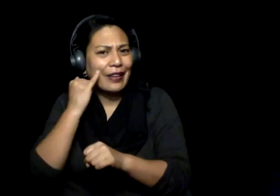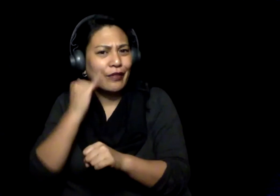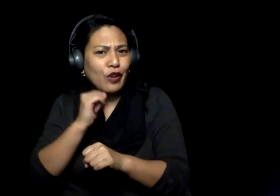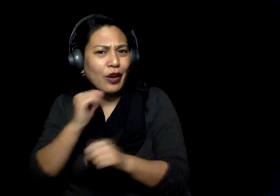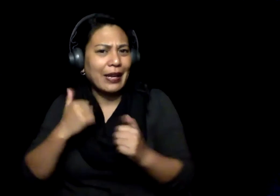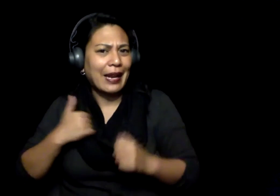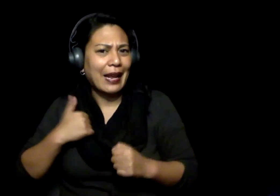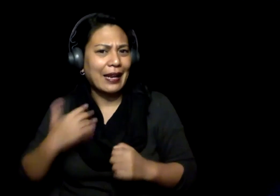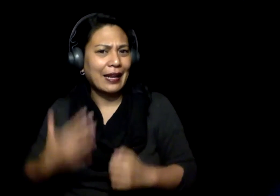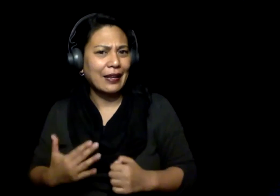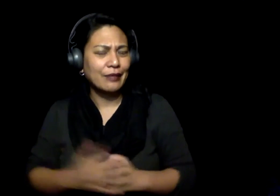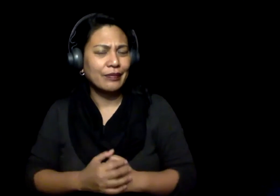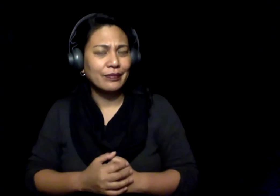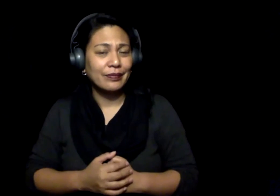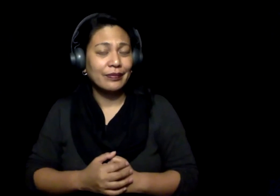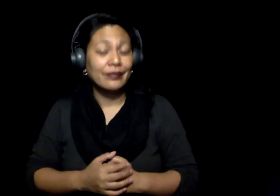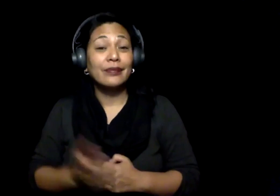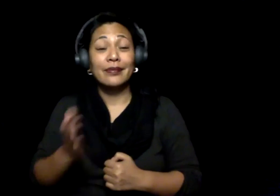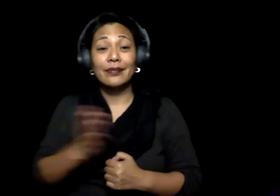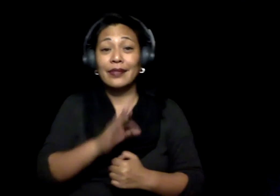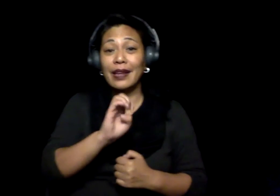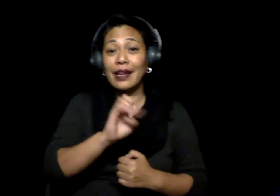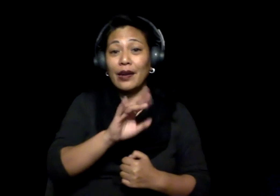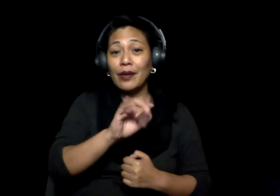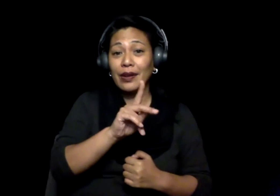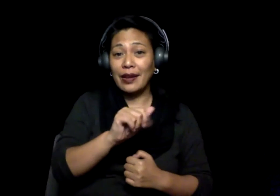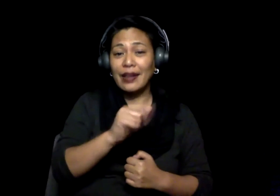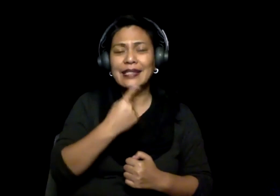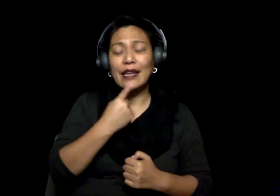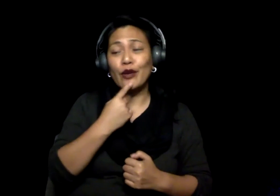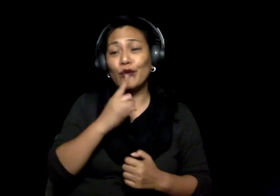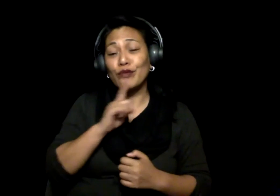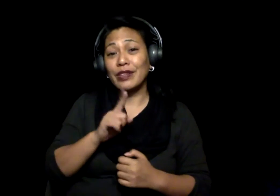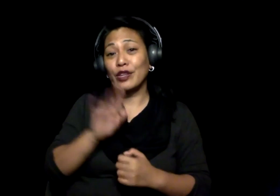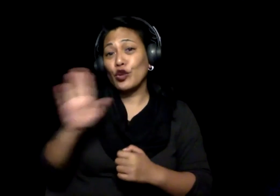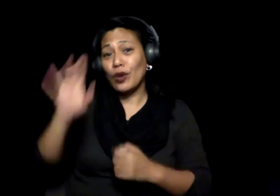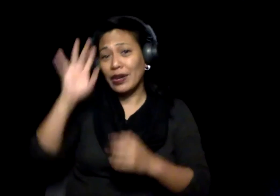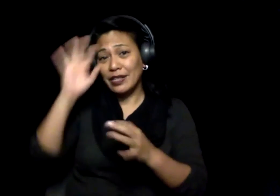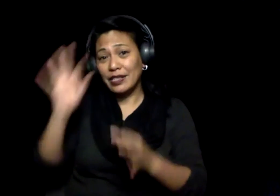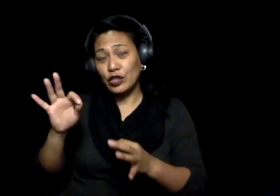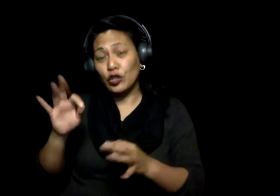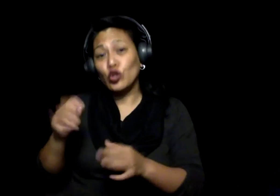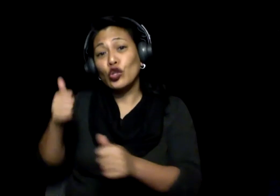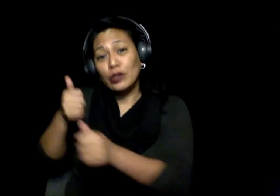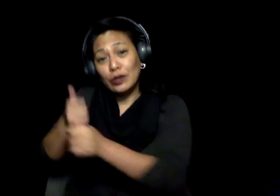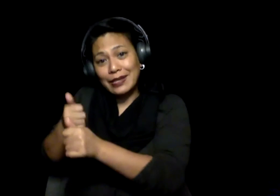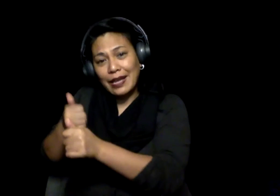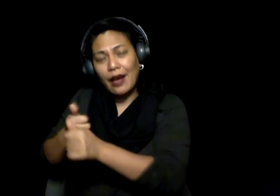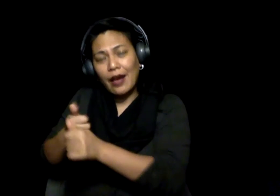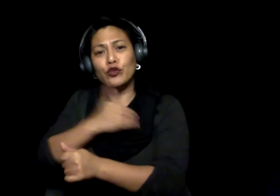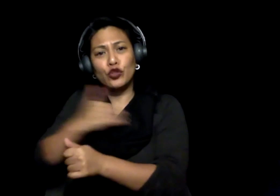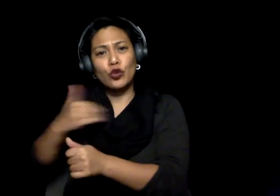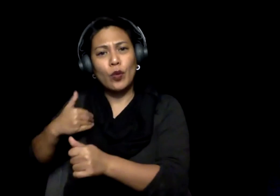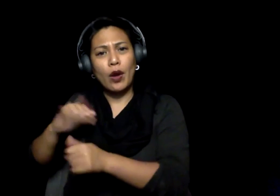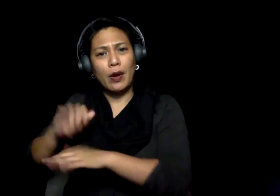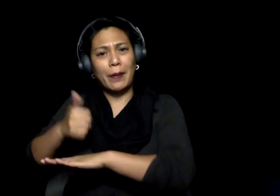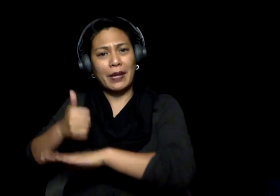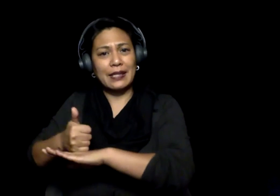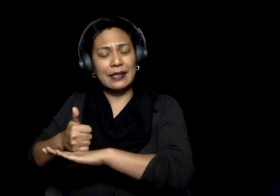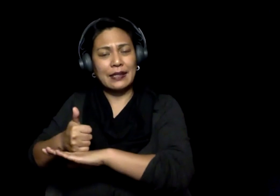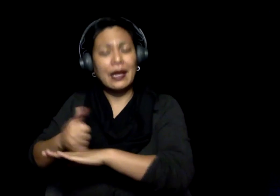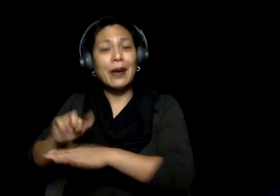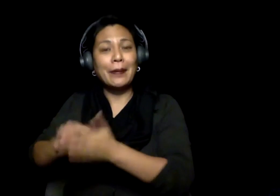That would really be up to you to decide. I mean, you know, you're a Toronto-based organization, so you're eligible to apply.